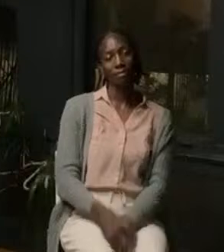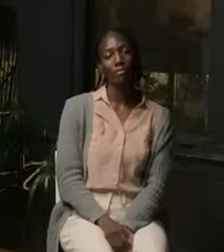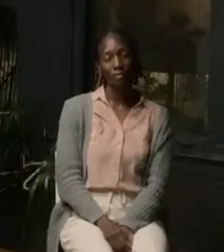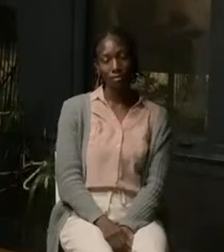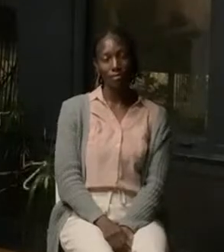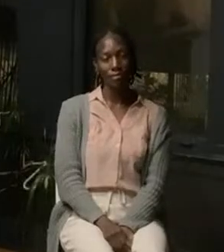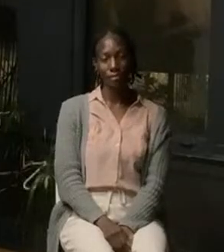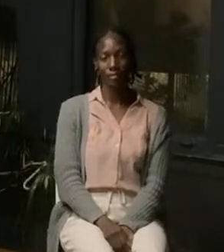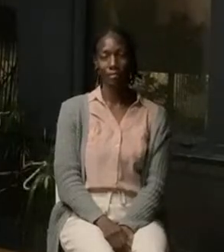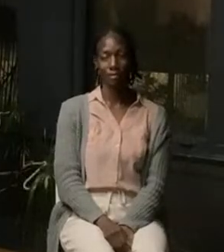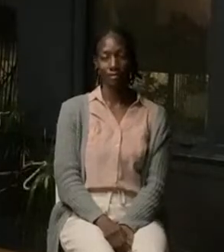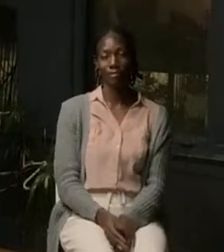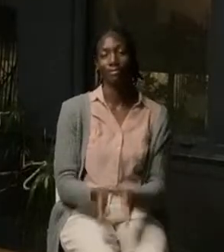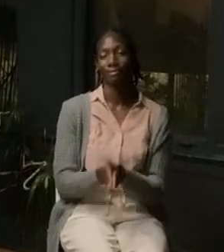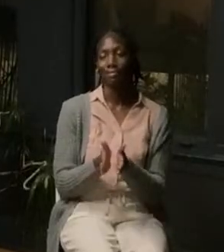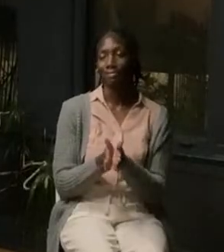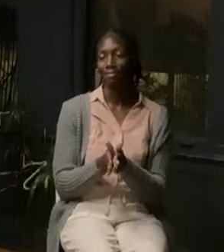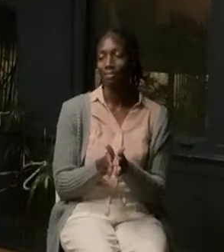to.